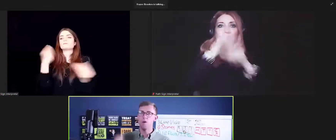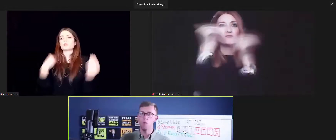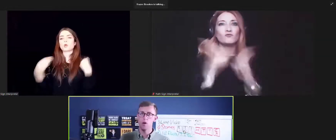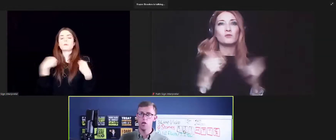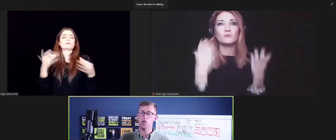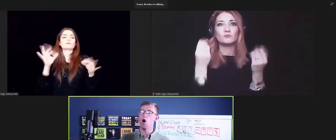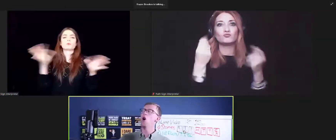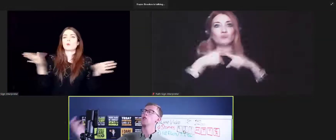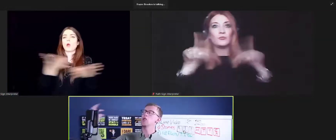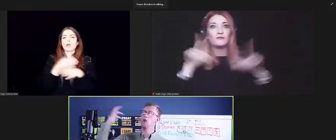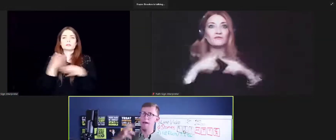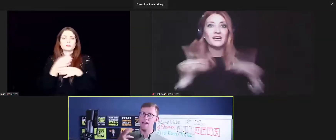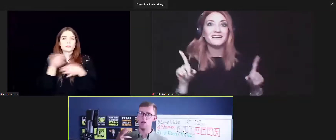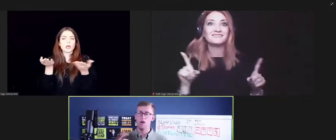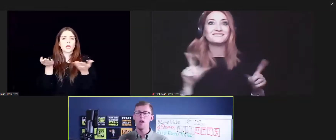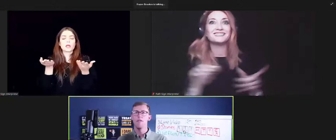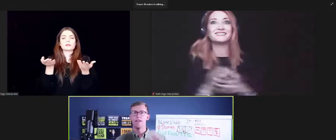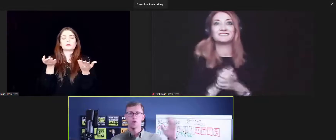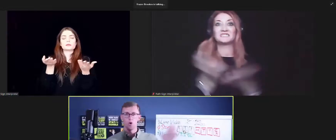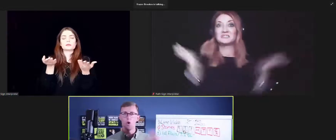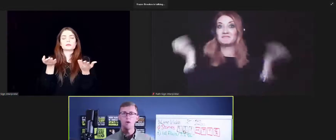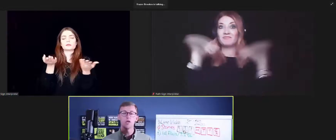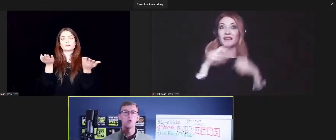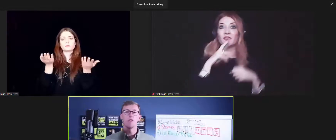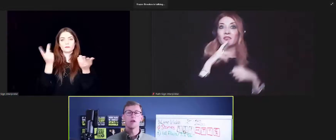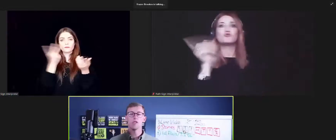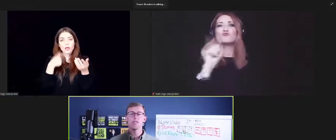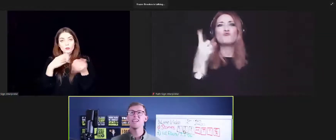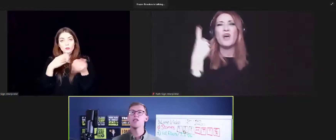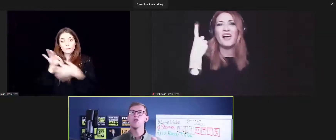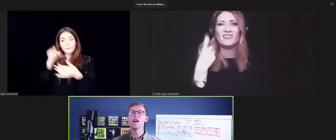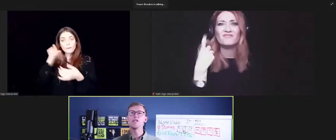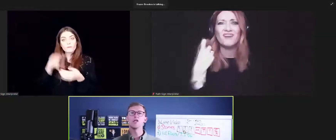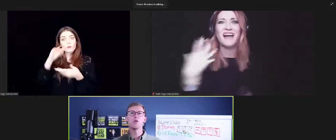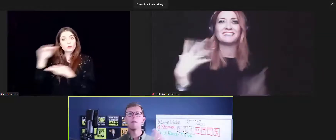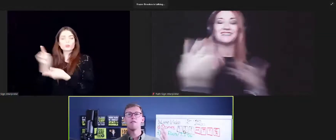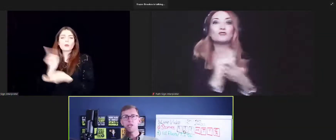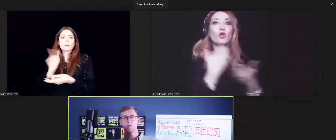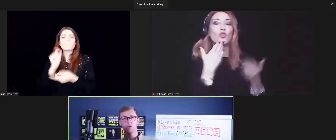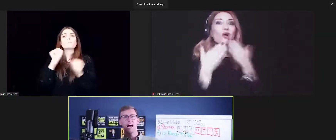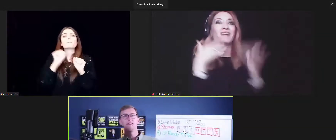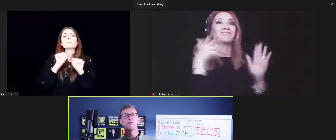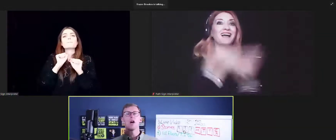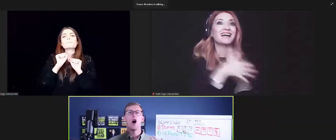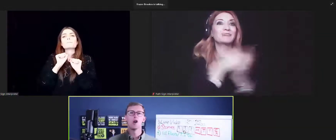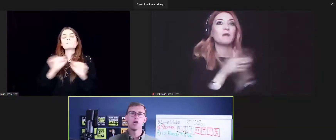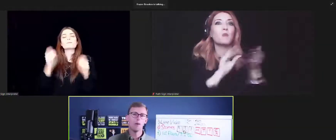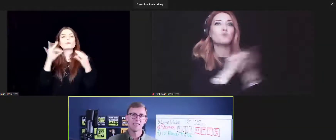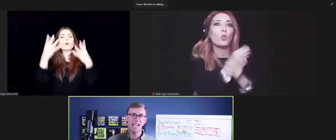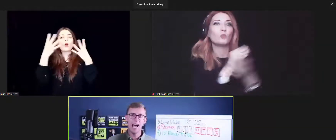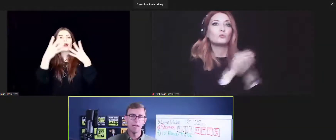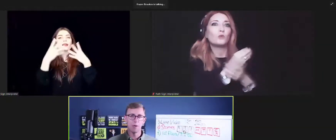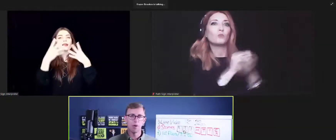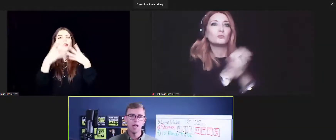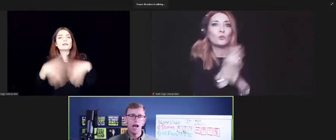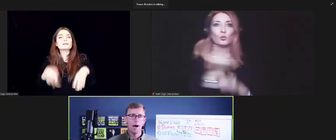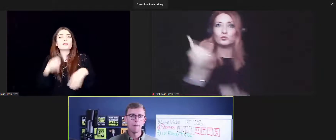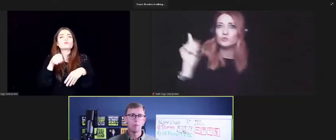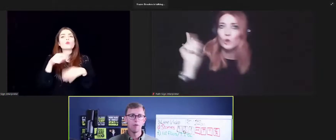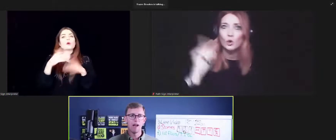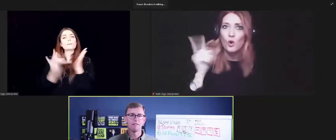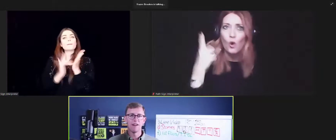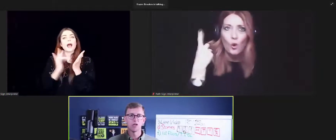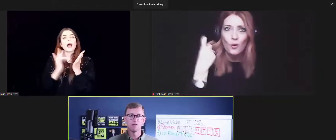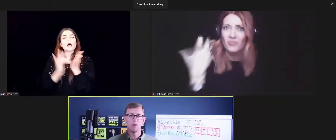and the focus onto your page. Then your stories and your other content and your Instagram or Facebook Lives are going to get people